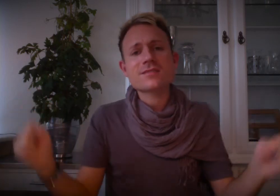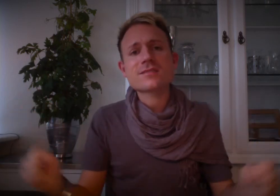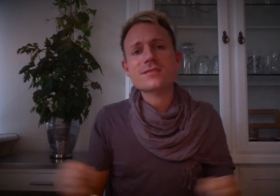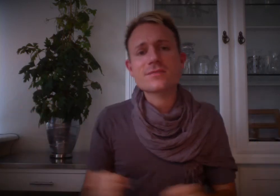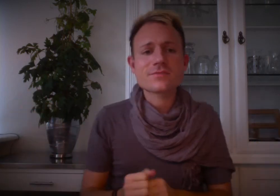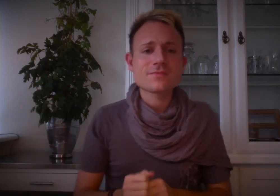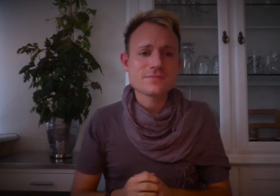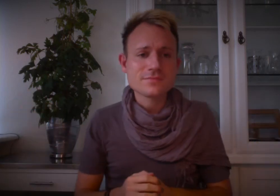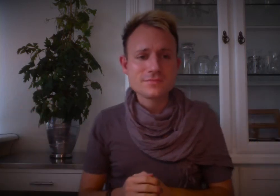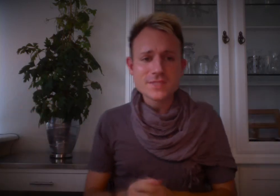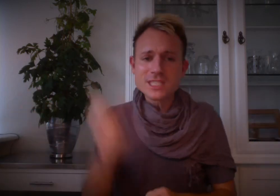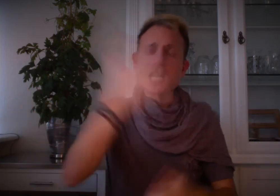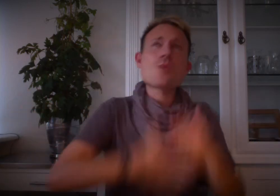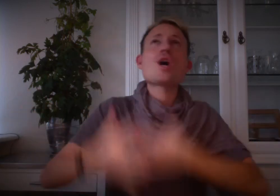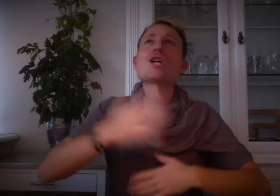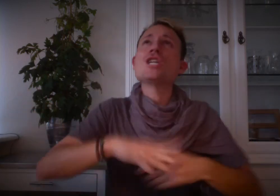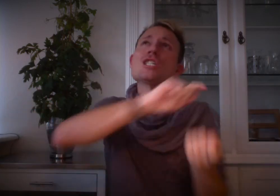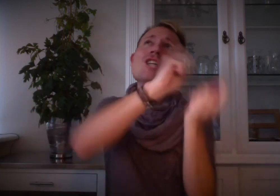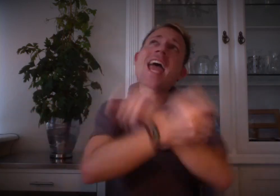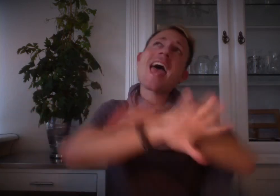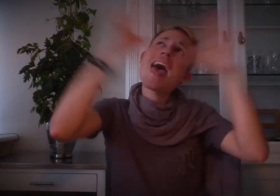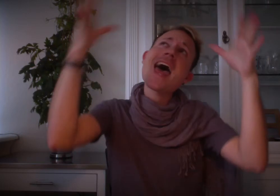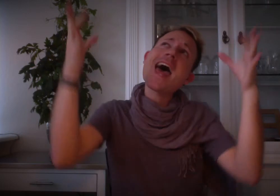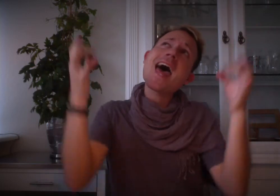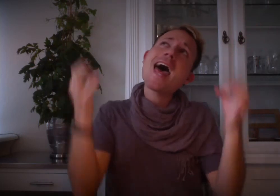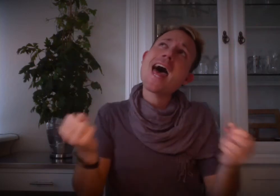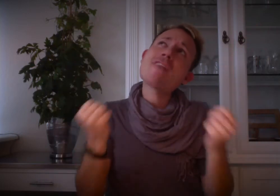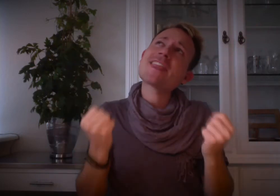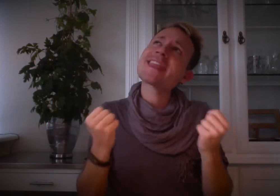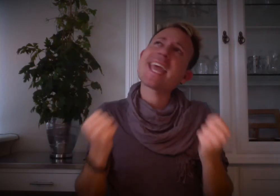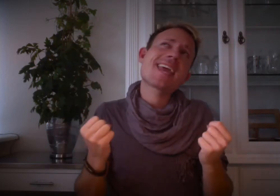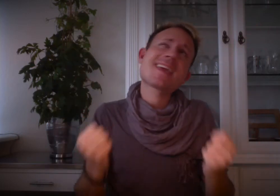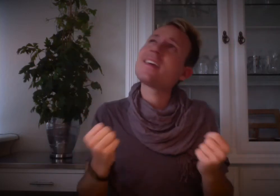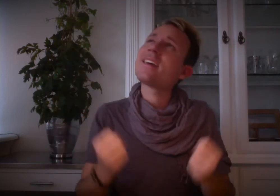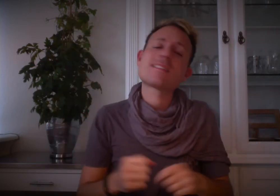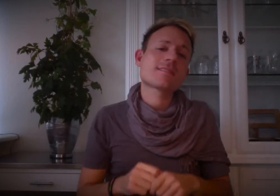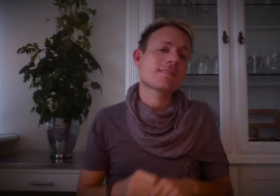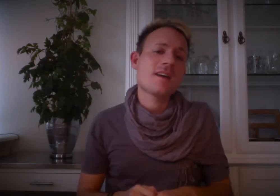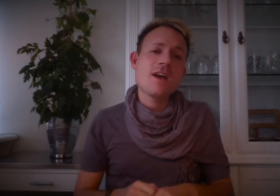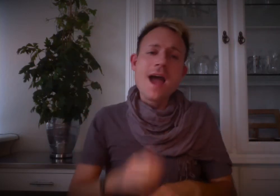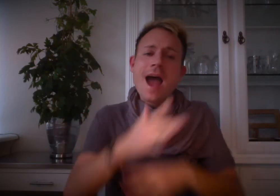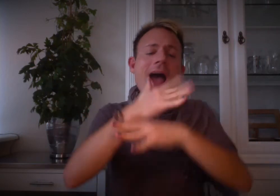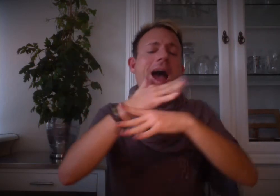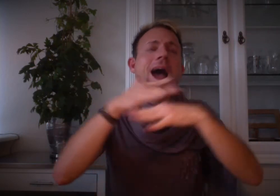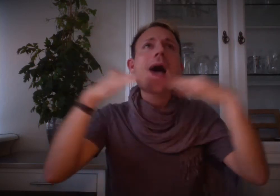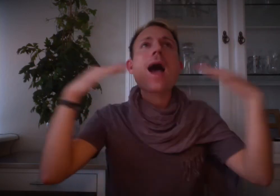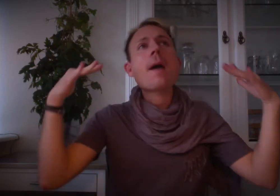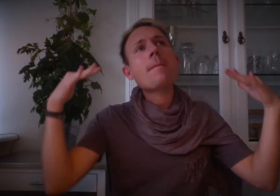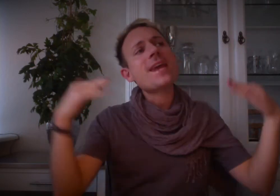She would change everything For happy